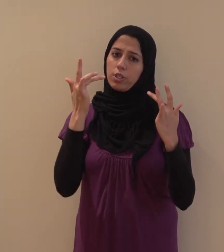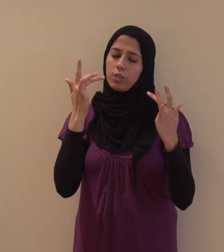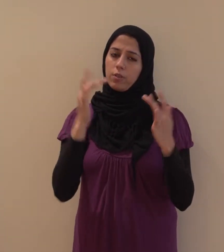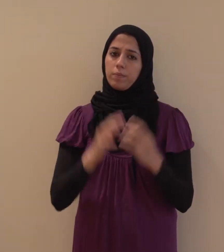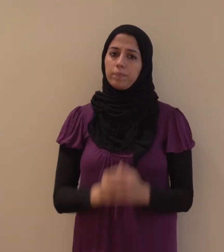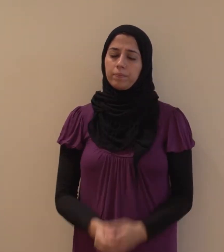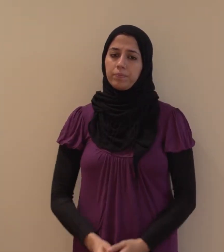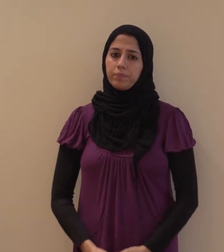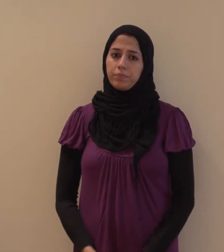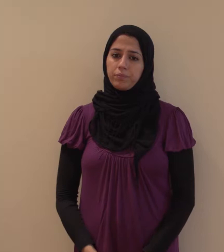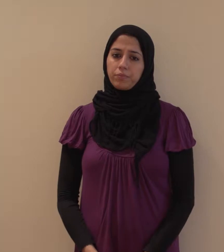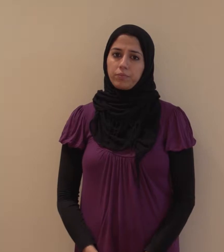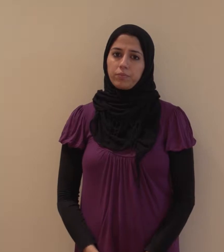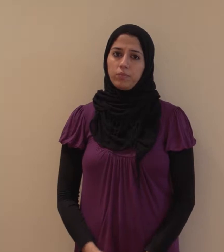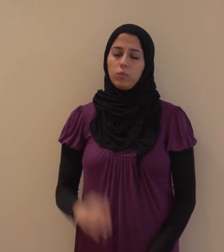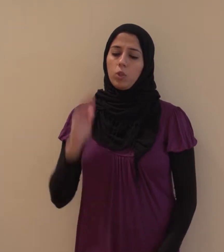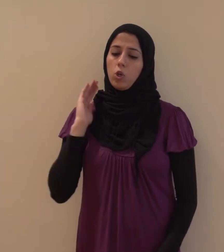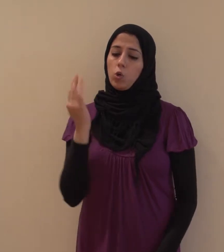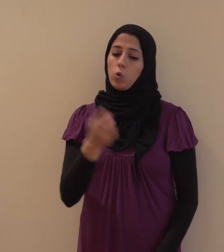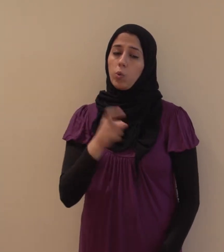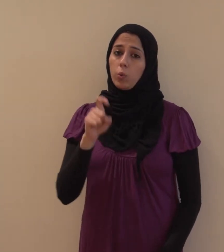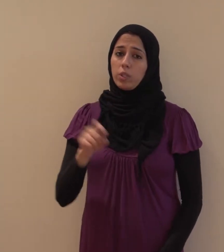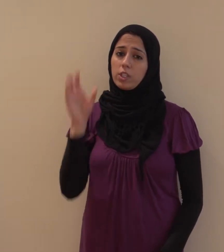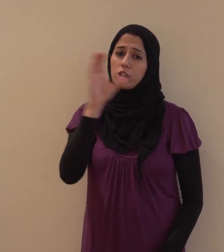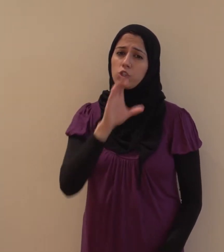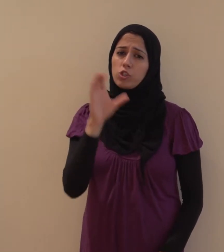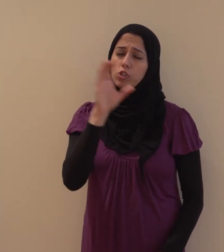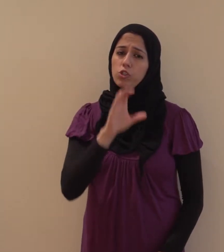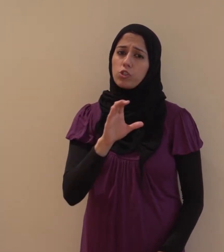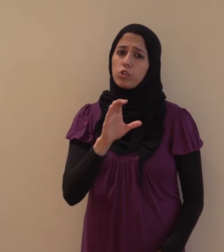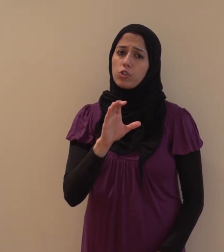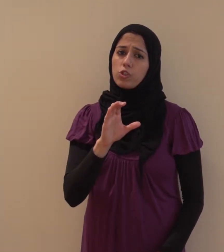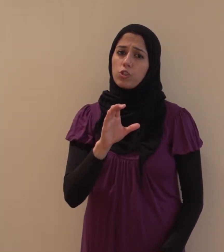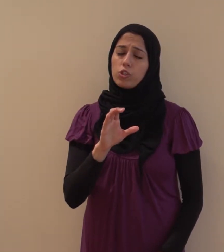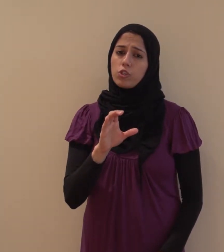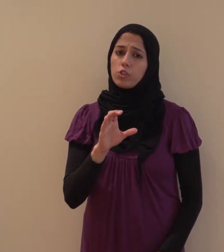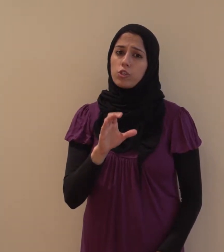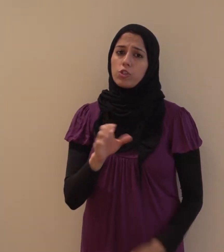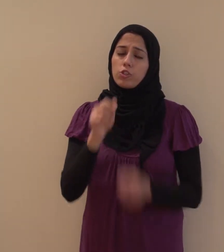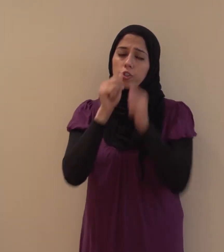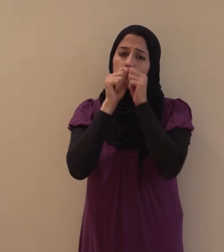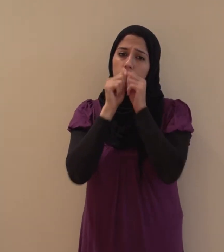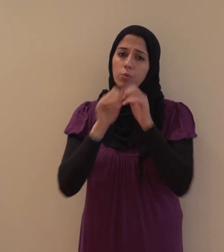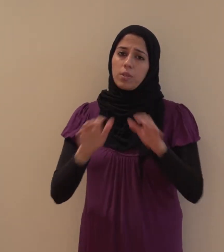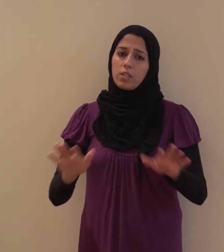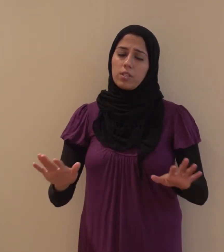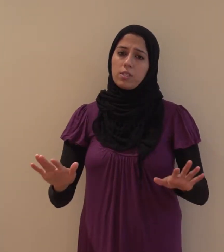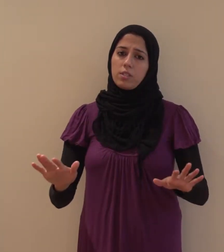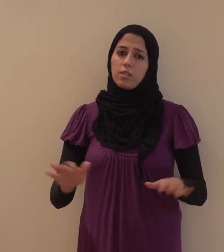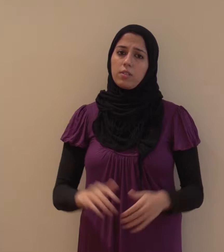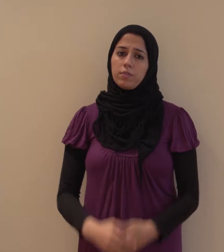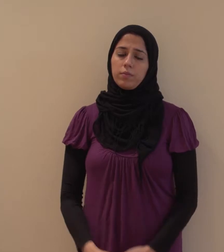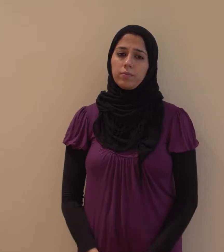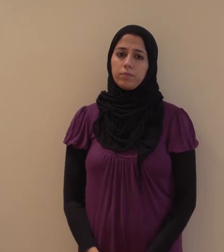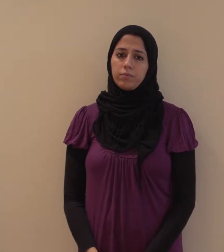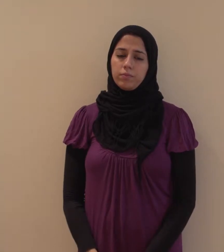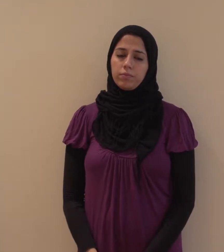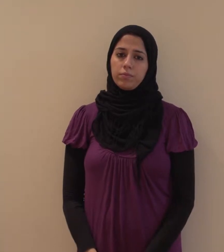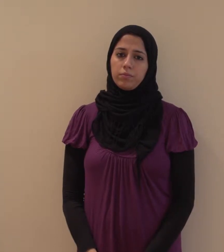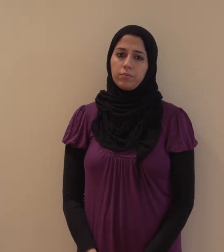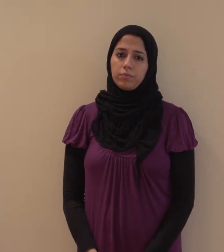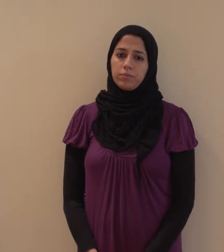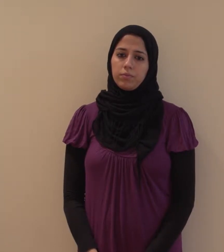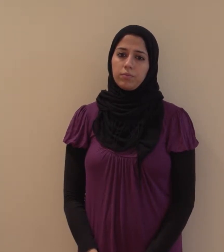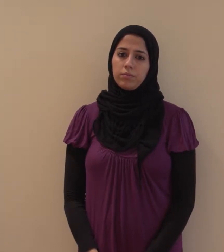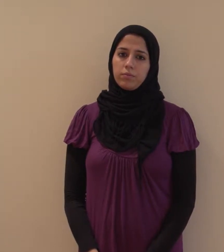blessings. And if we are successful in attaining those favors and blessings, inshallah, we will be successful in both